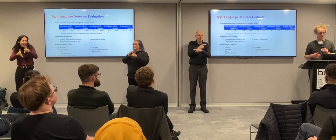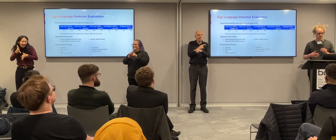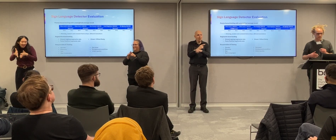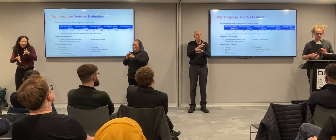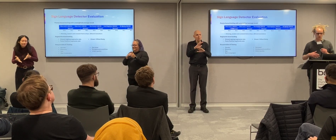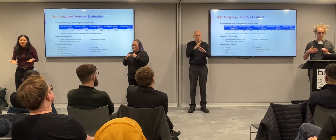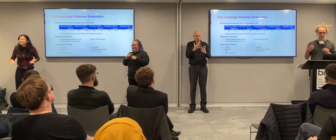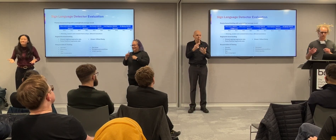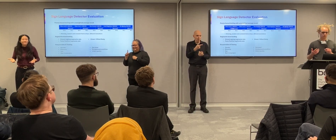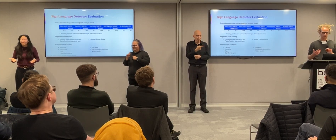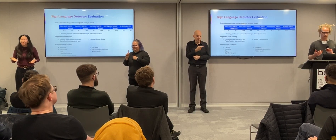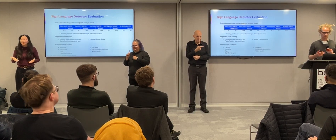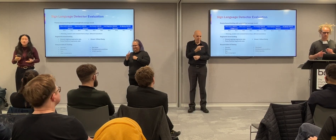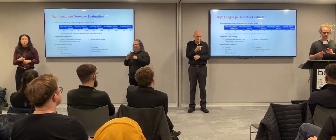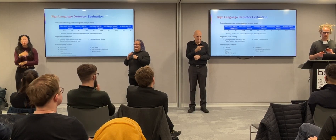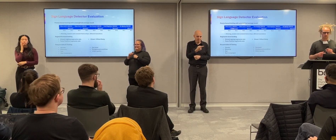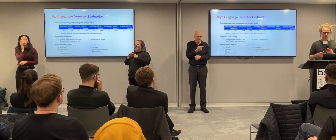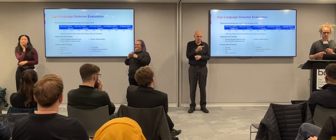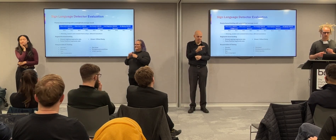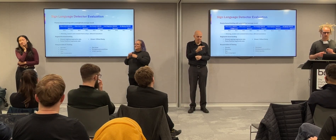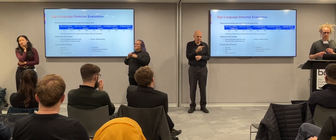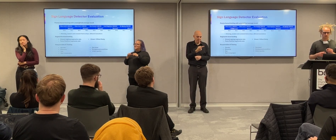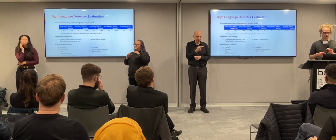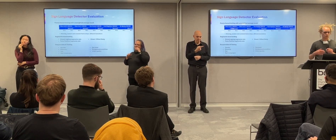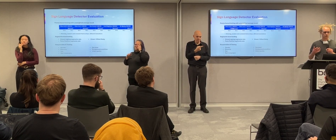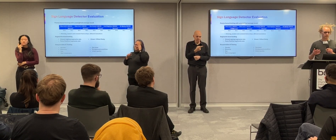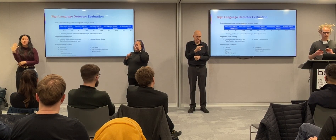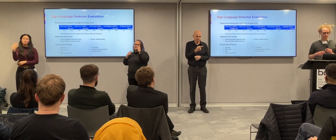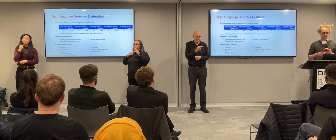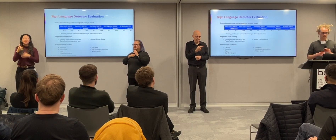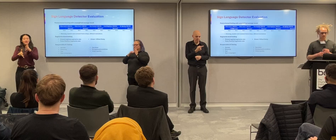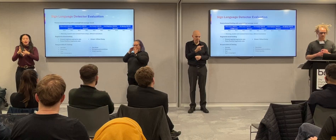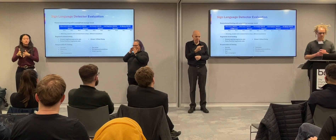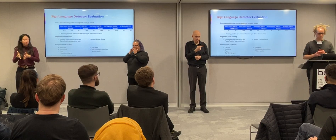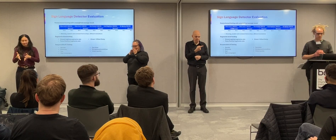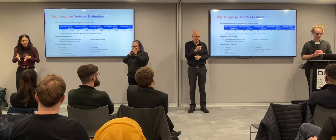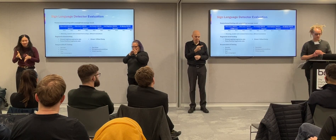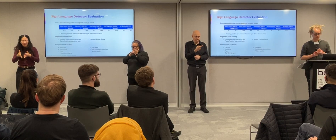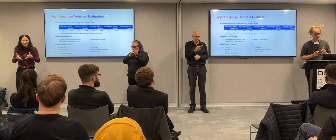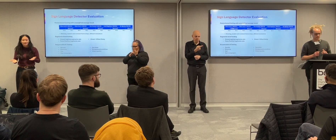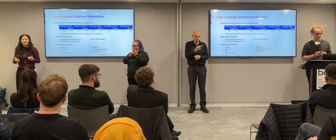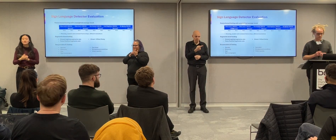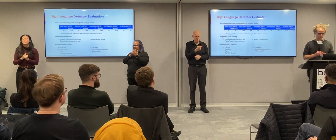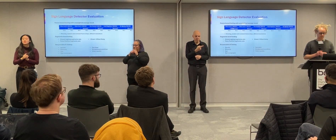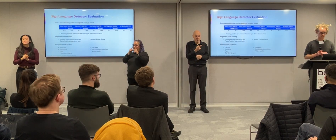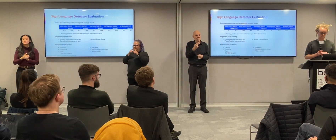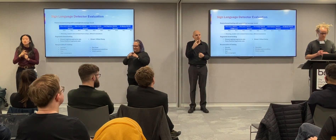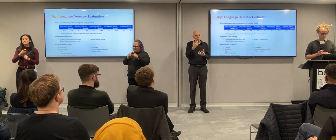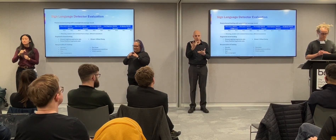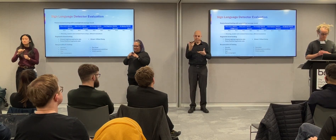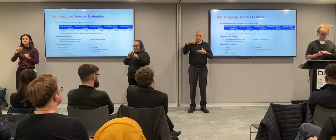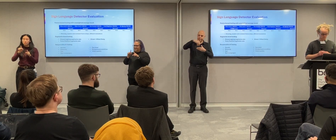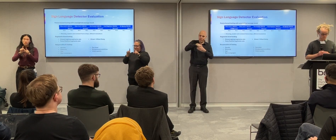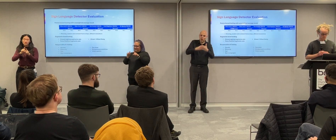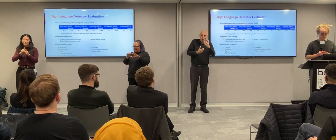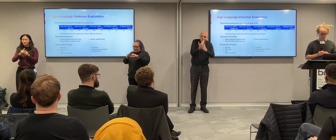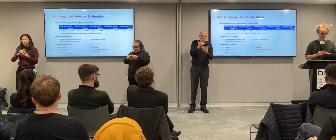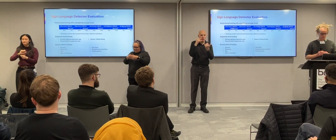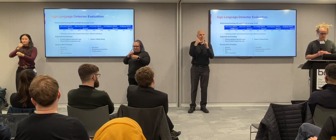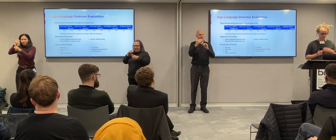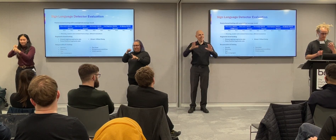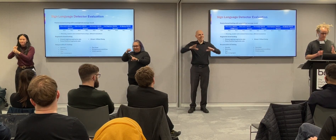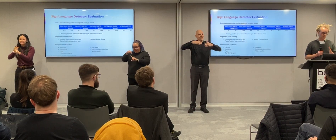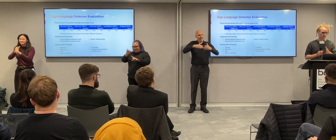signing. And so we recorded a particular test set for that case.